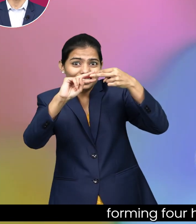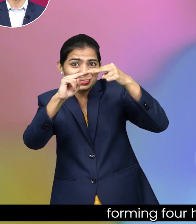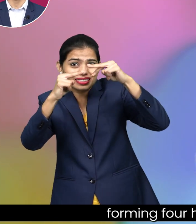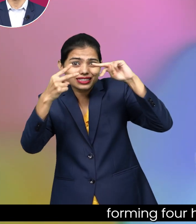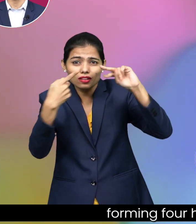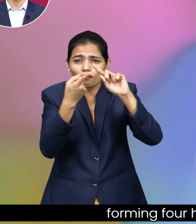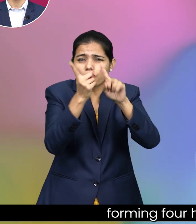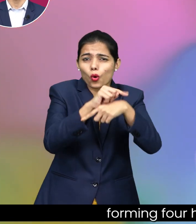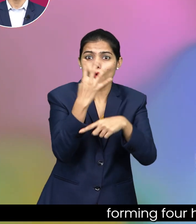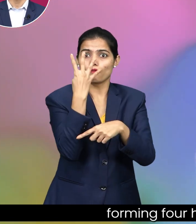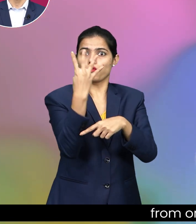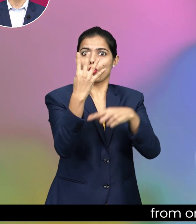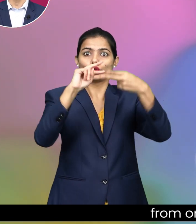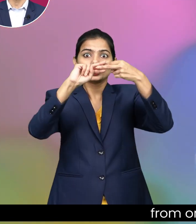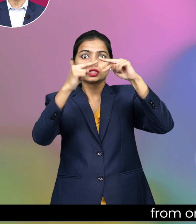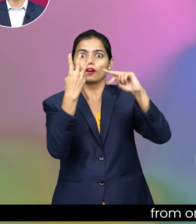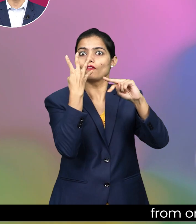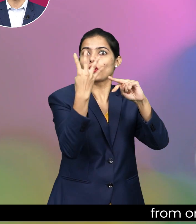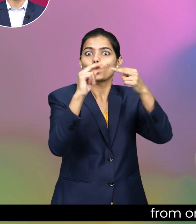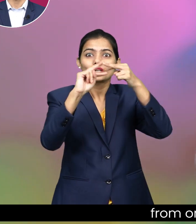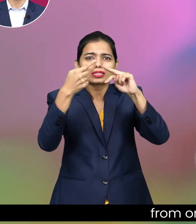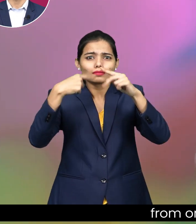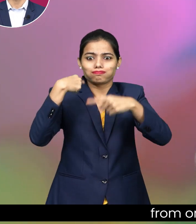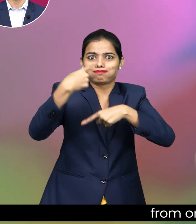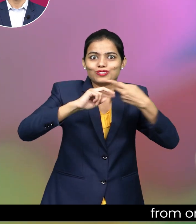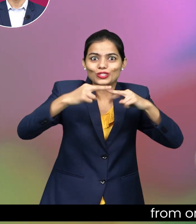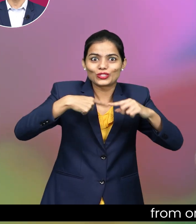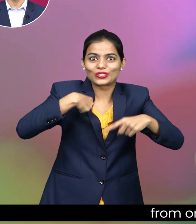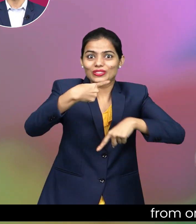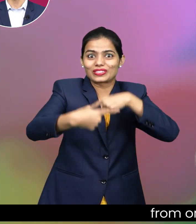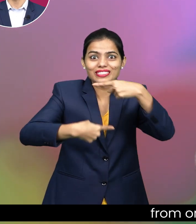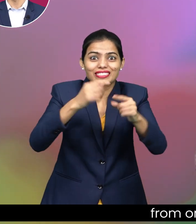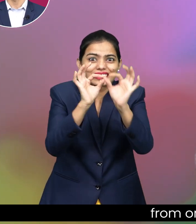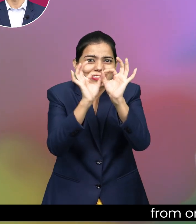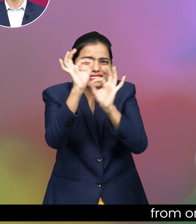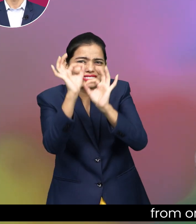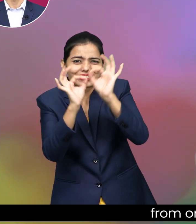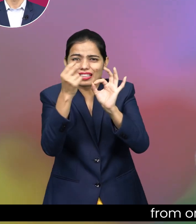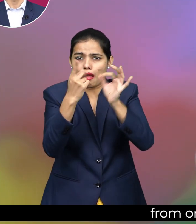daughter cells N from one diploid 2N cell.